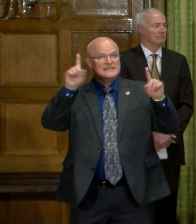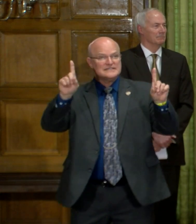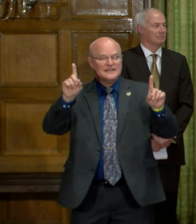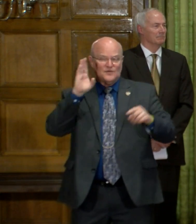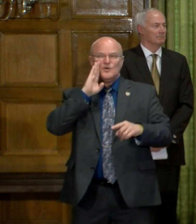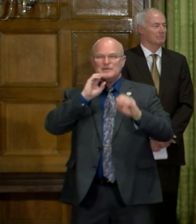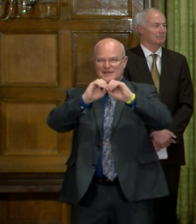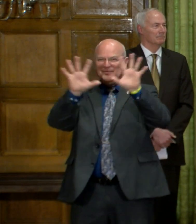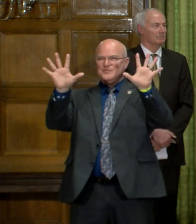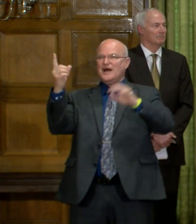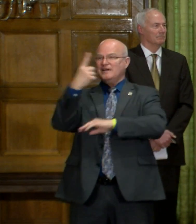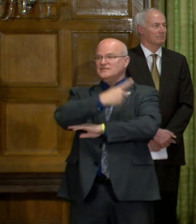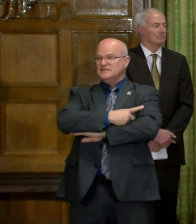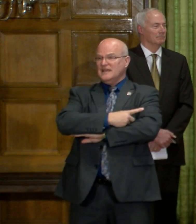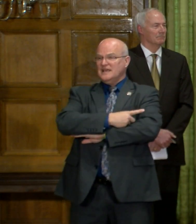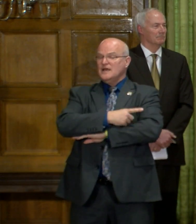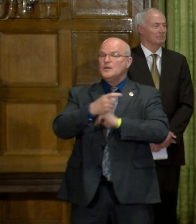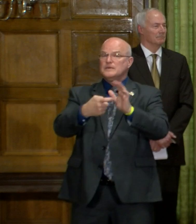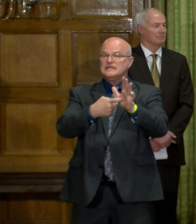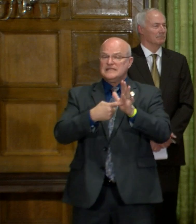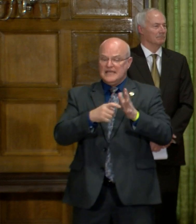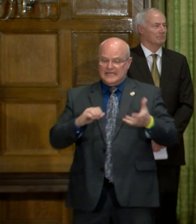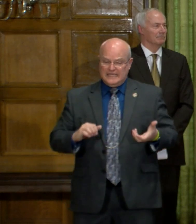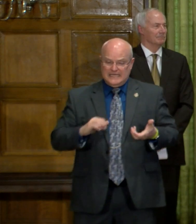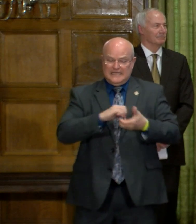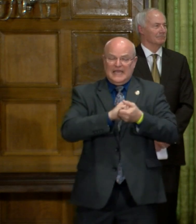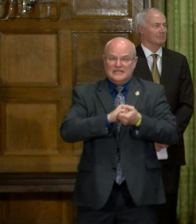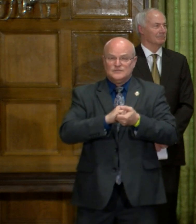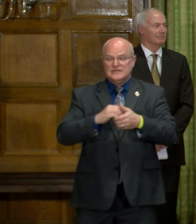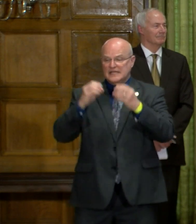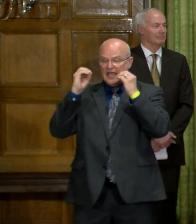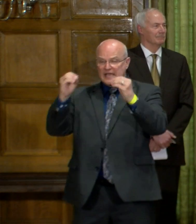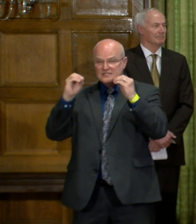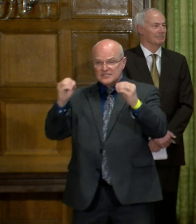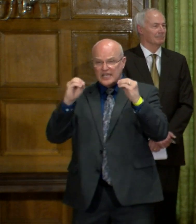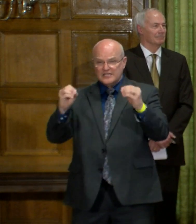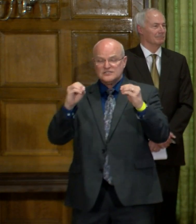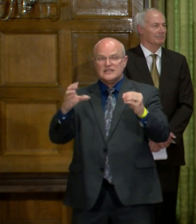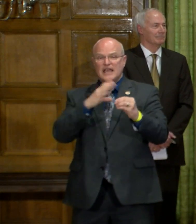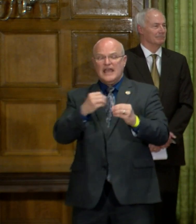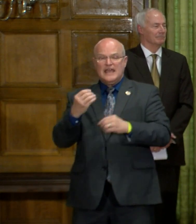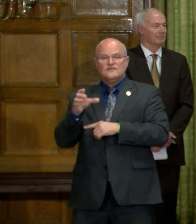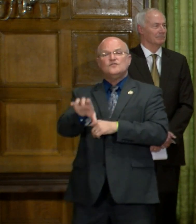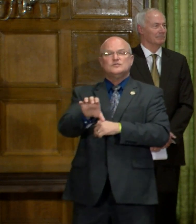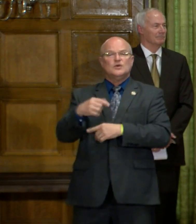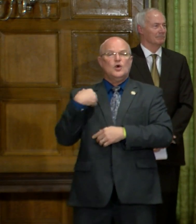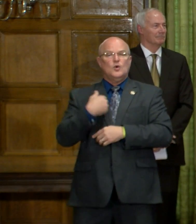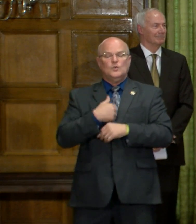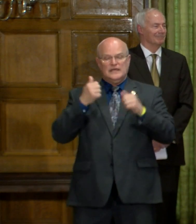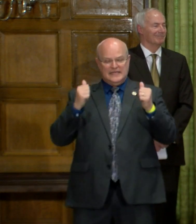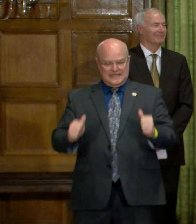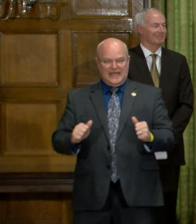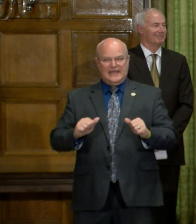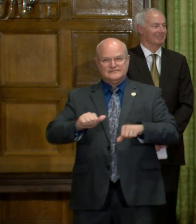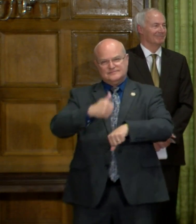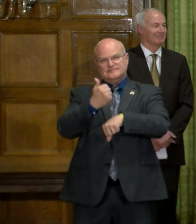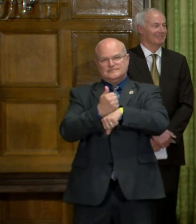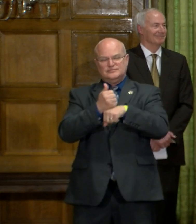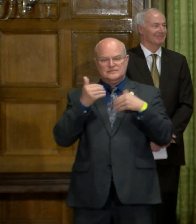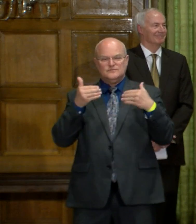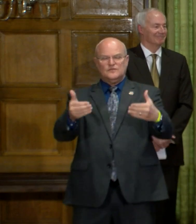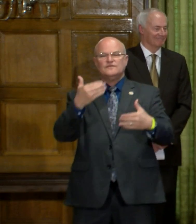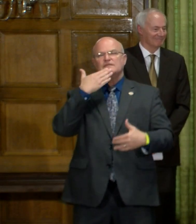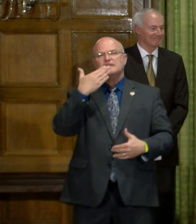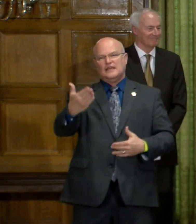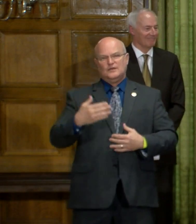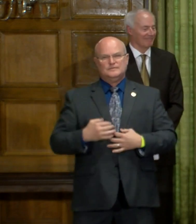brighter day. It will take engagement, education, and enforcement so we can reset, restore, and rebuild.